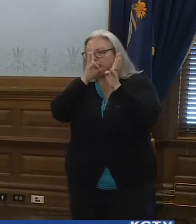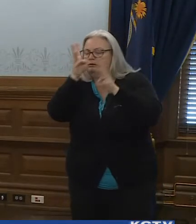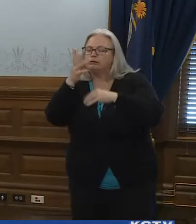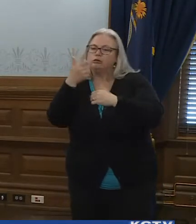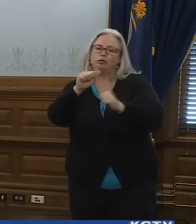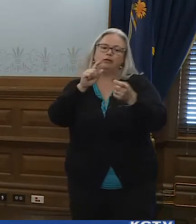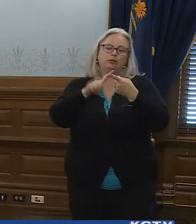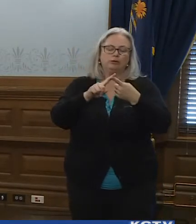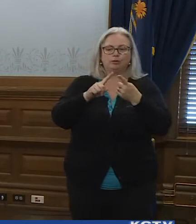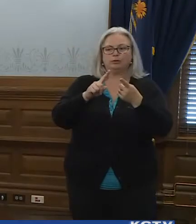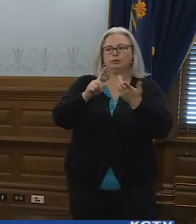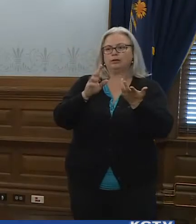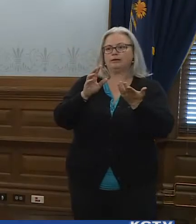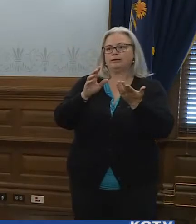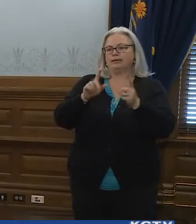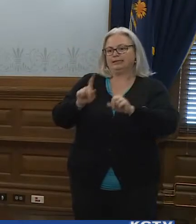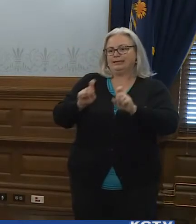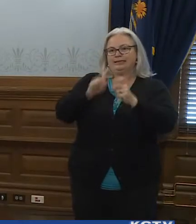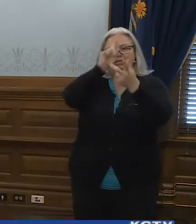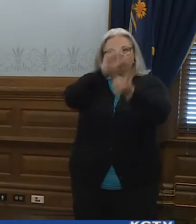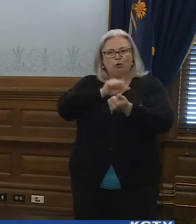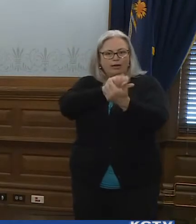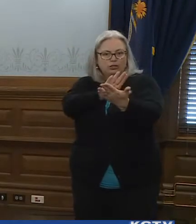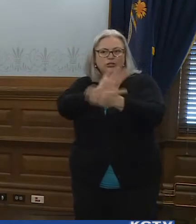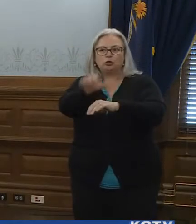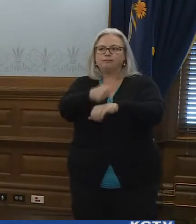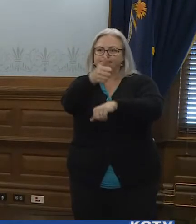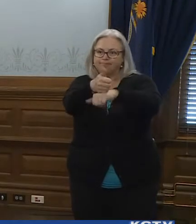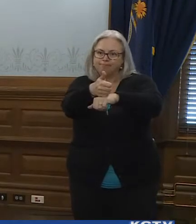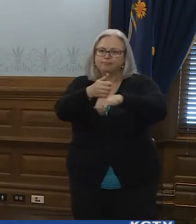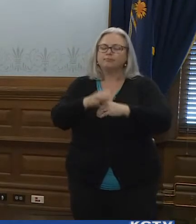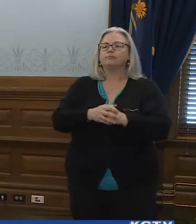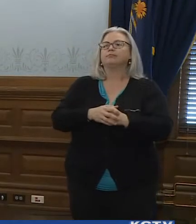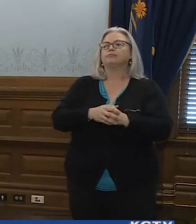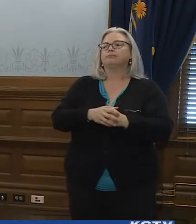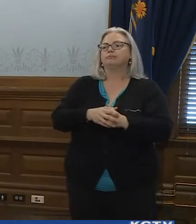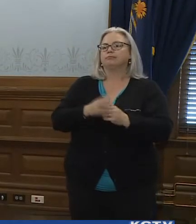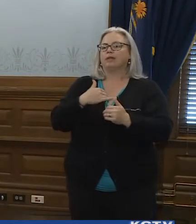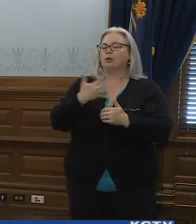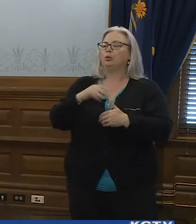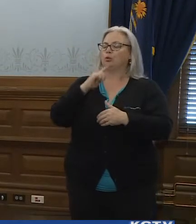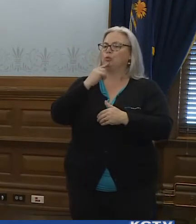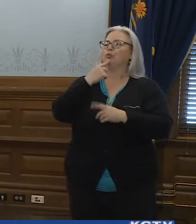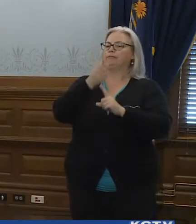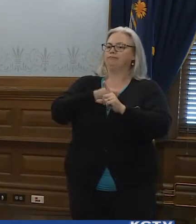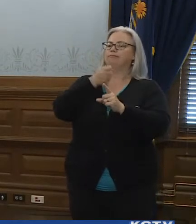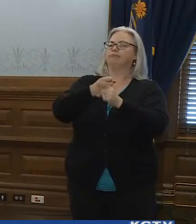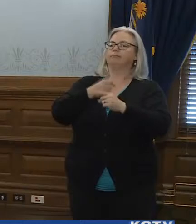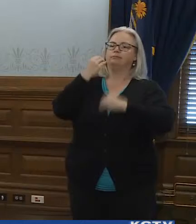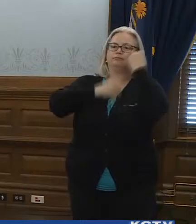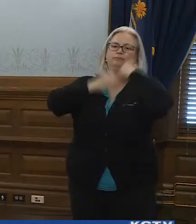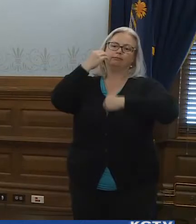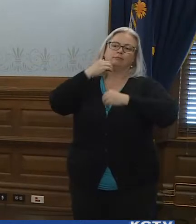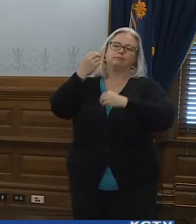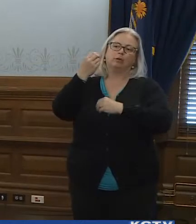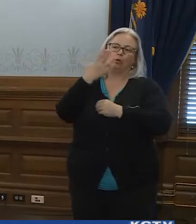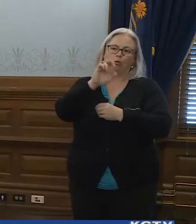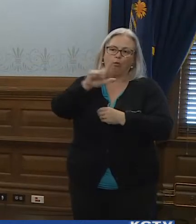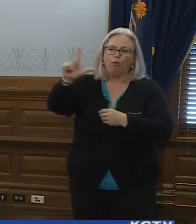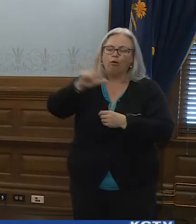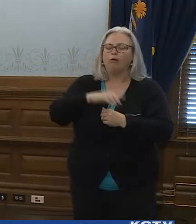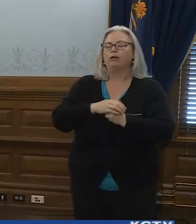doing a testing strategy will be put in place. It has profound impact on the chow halls, the